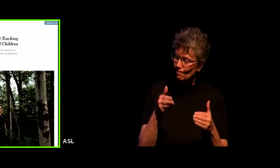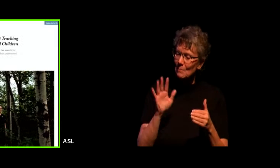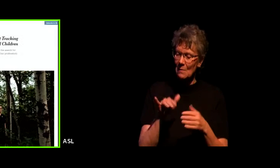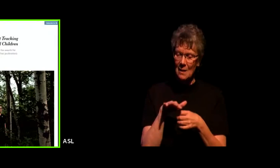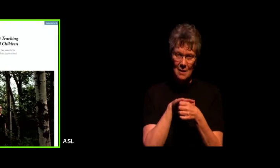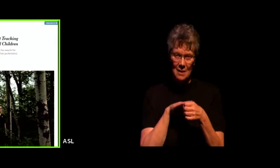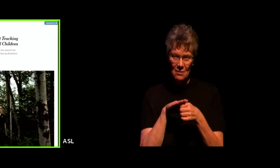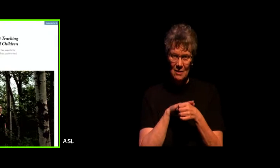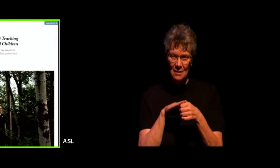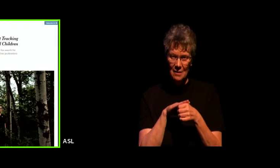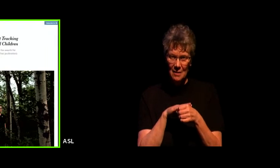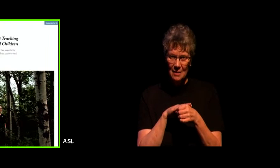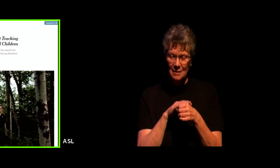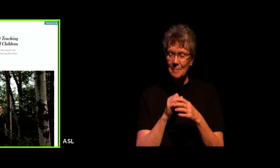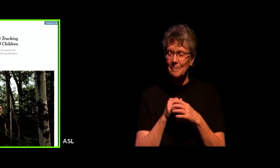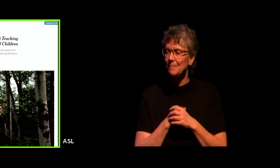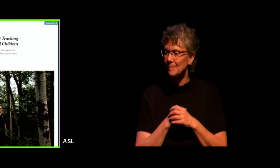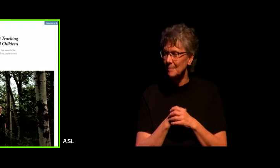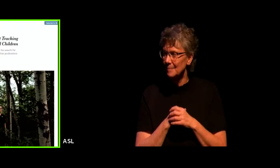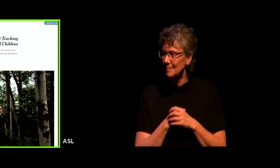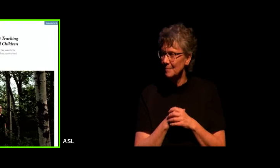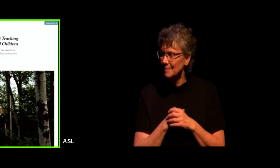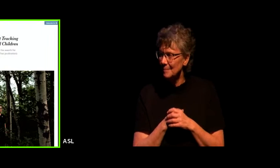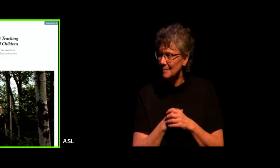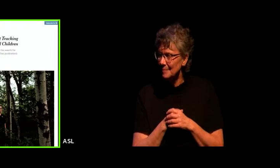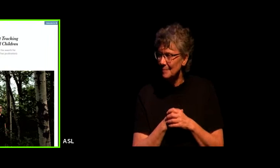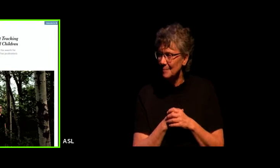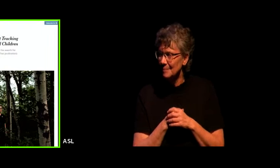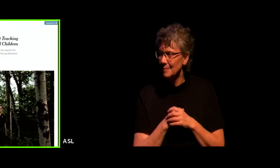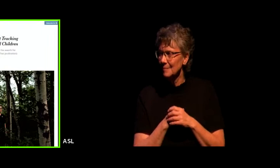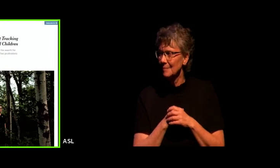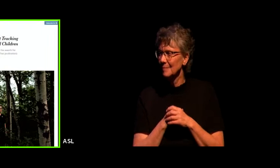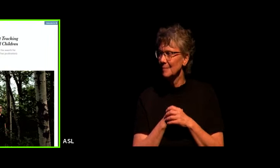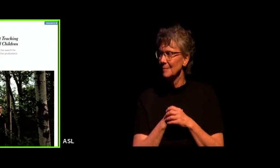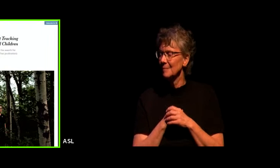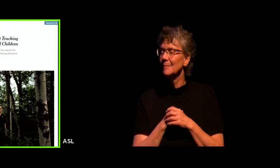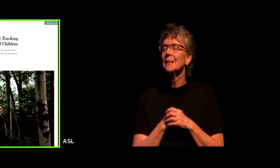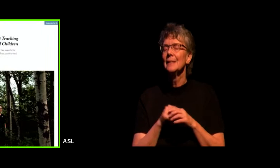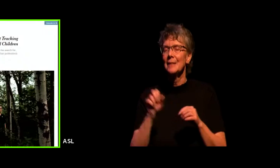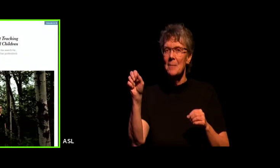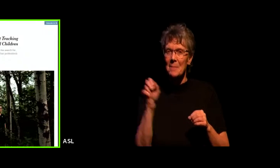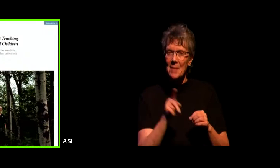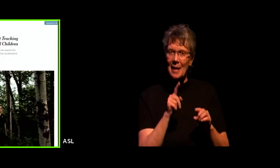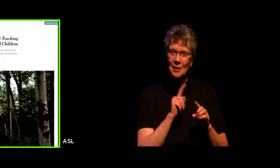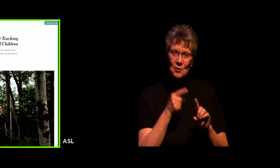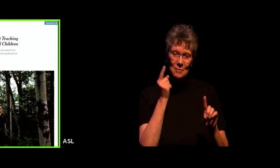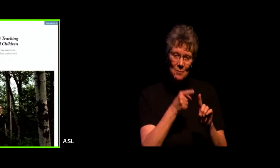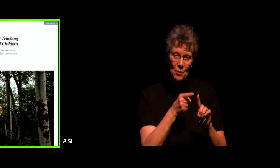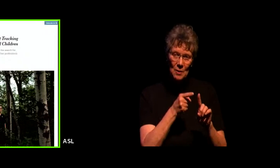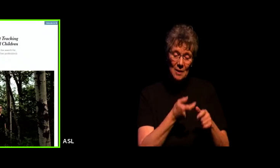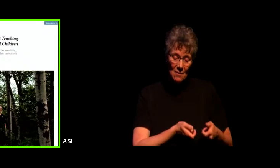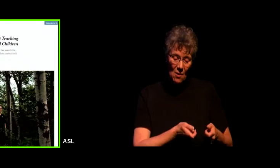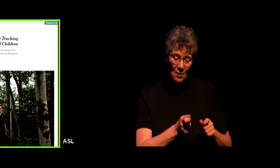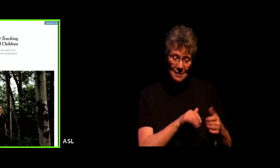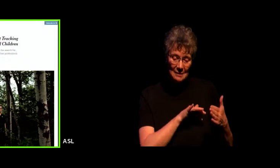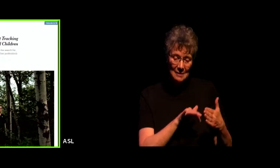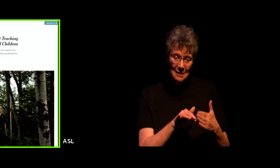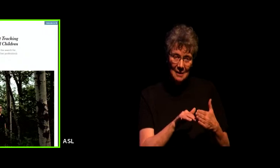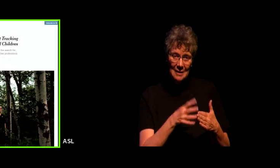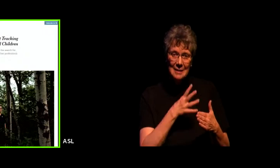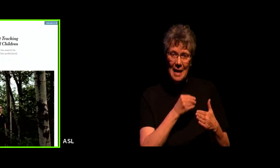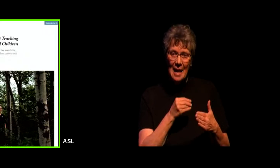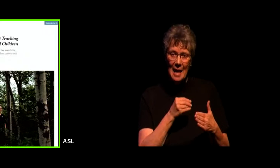job helping. So coming back to the question of then archaeology and restorative justice, I like to say